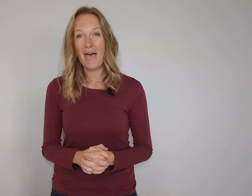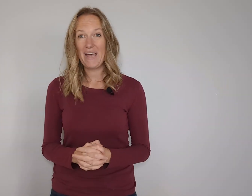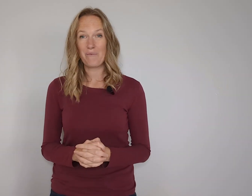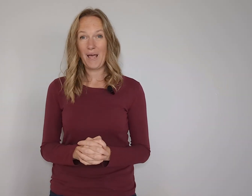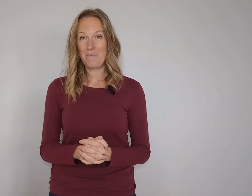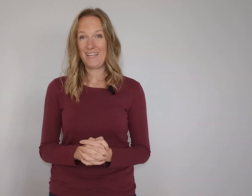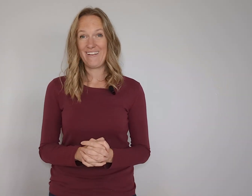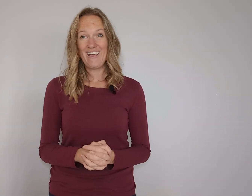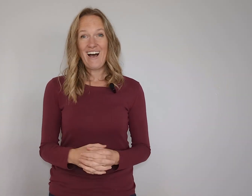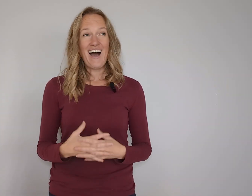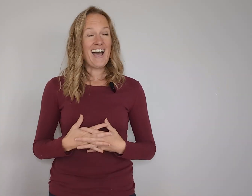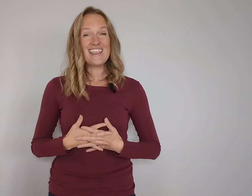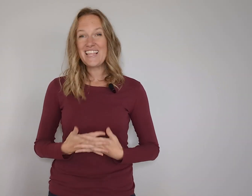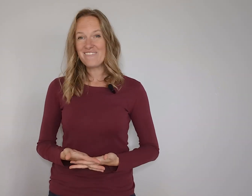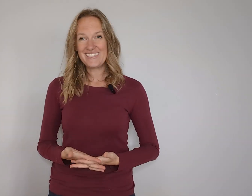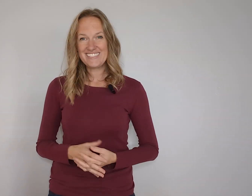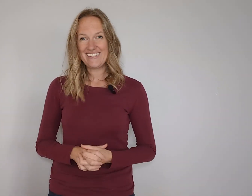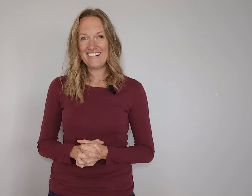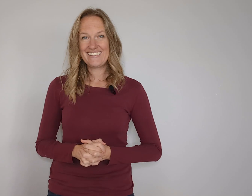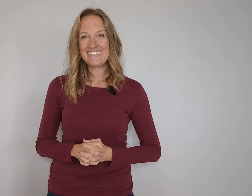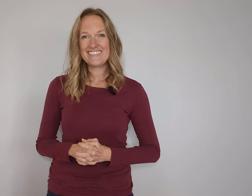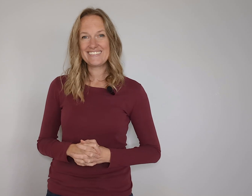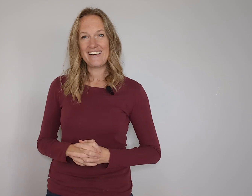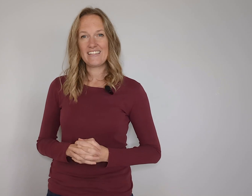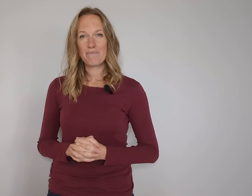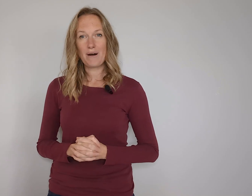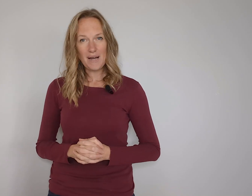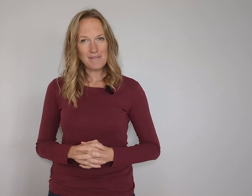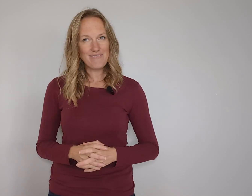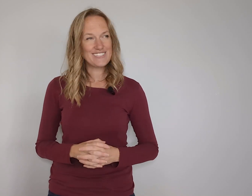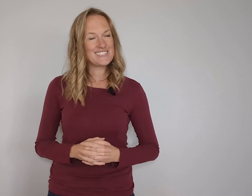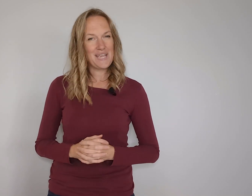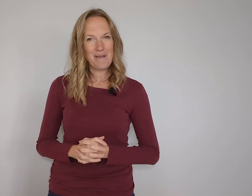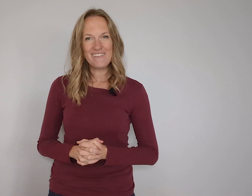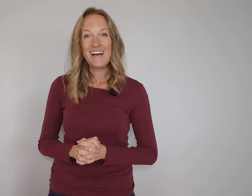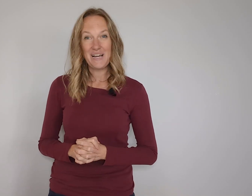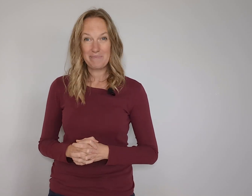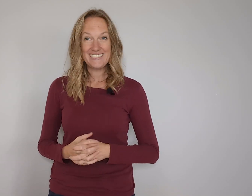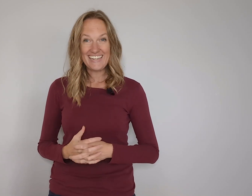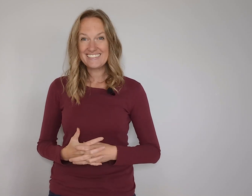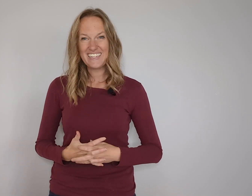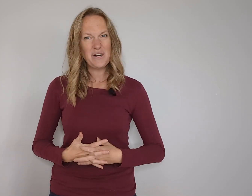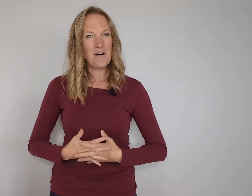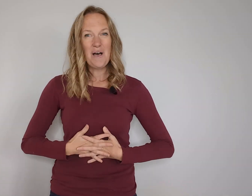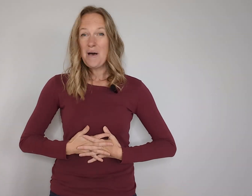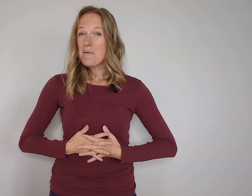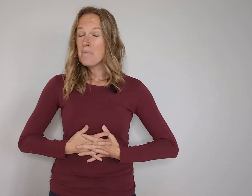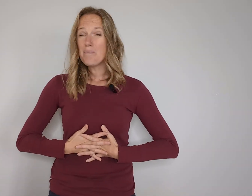Matt Redman. I love this song. This is a song that probably first came out a couple decades ago,